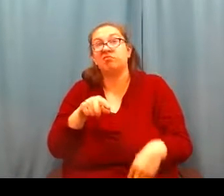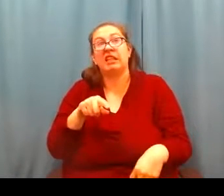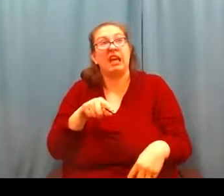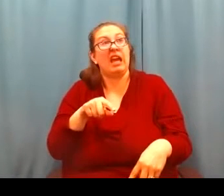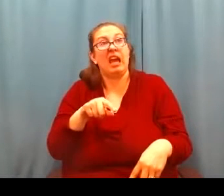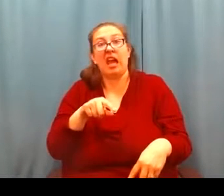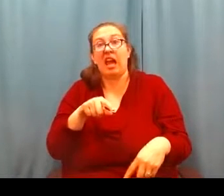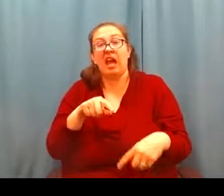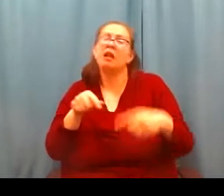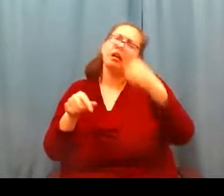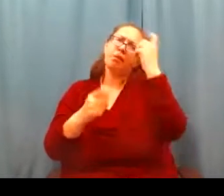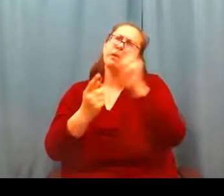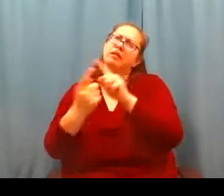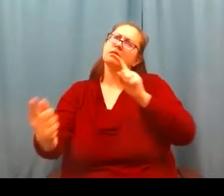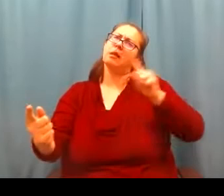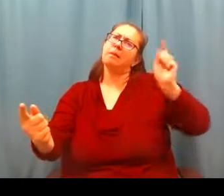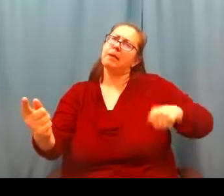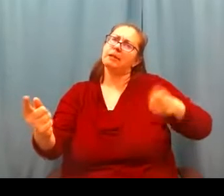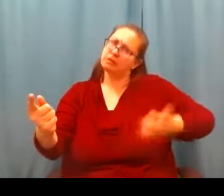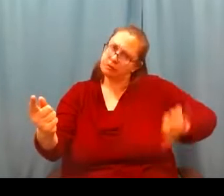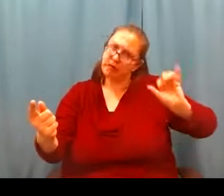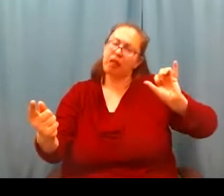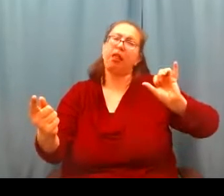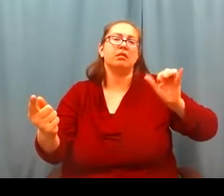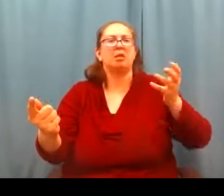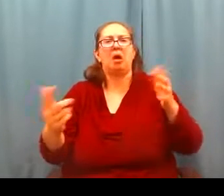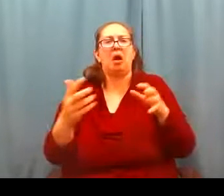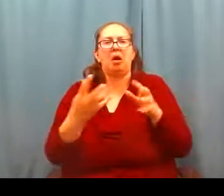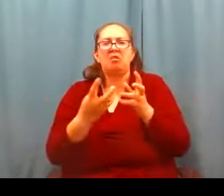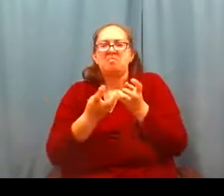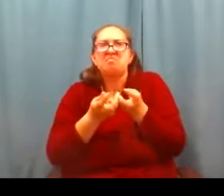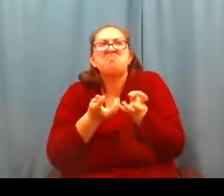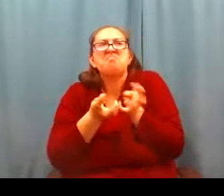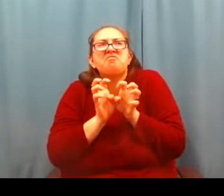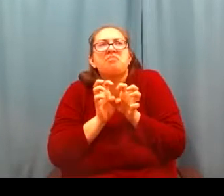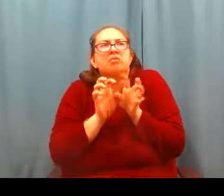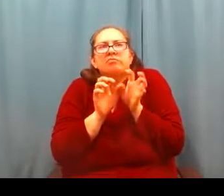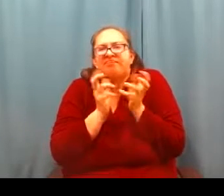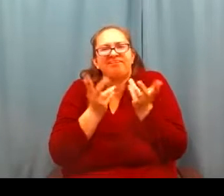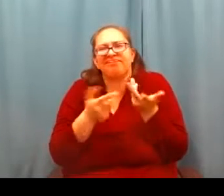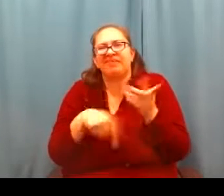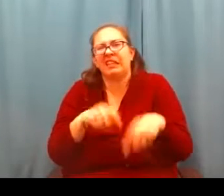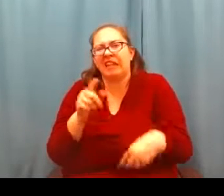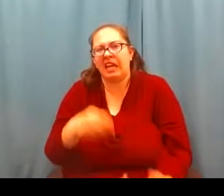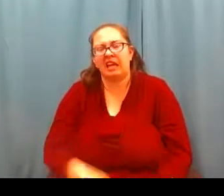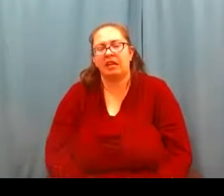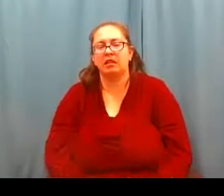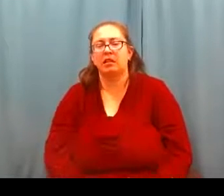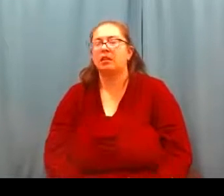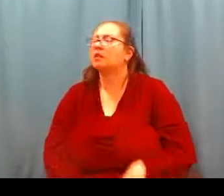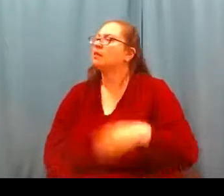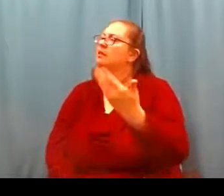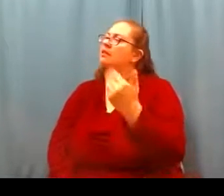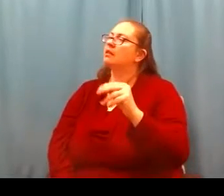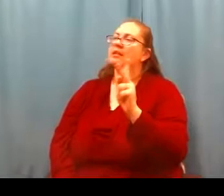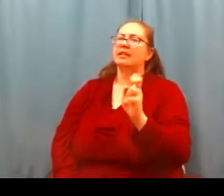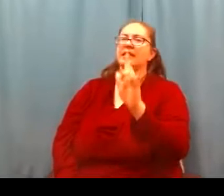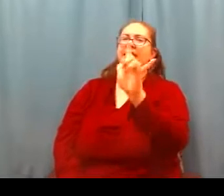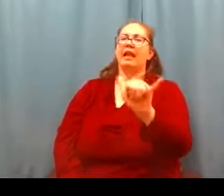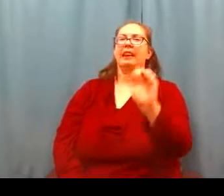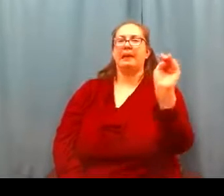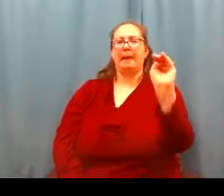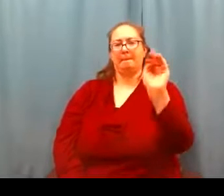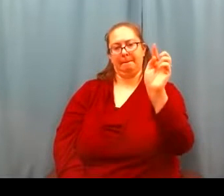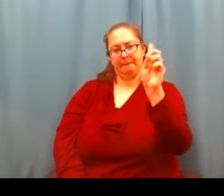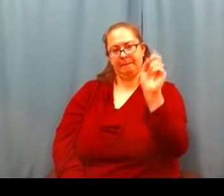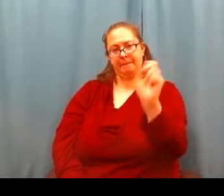the social distancing. Okay. Mayor, I have a question from Kelly M. from the Central West End. Her